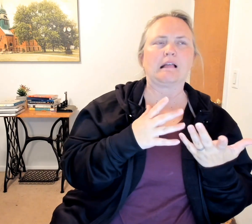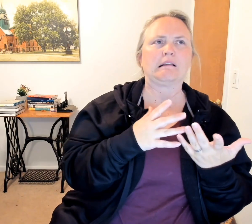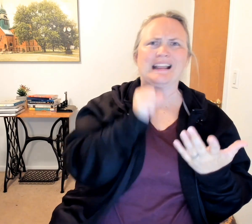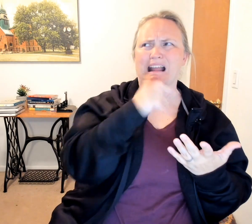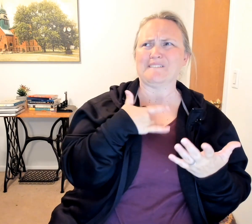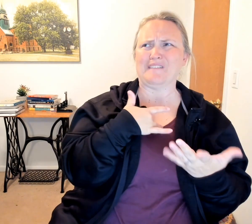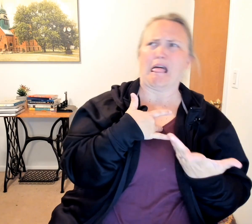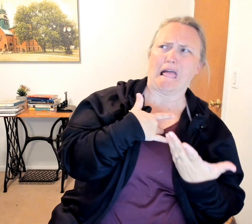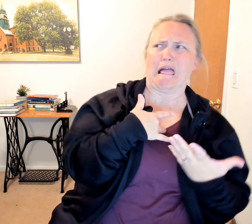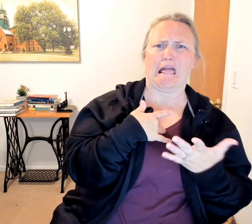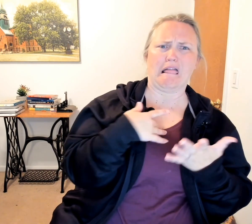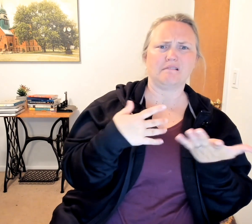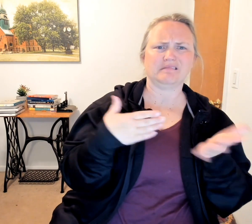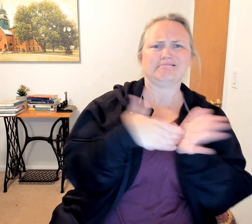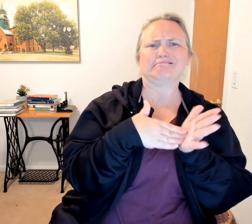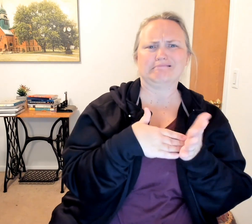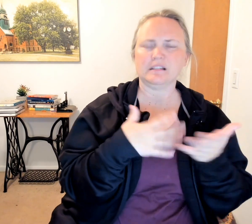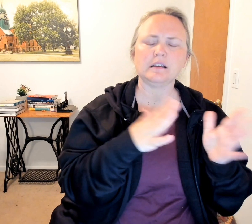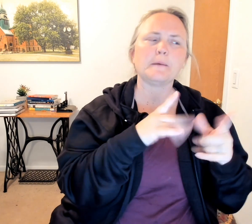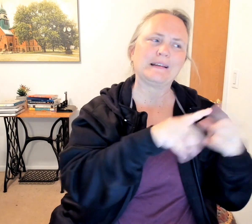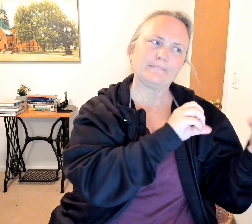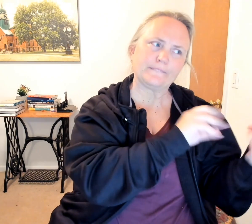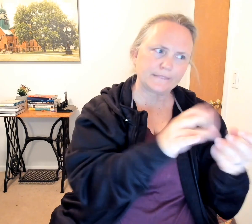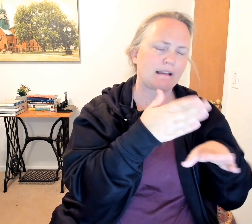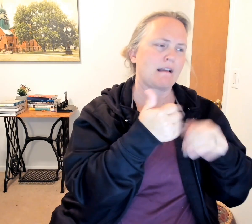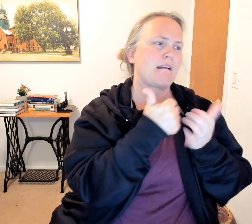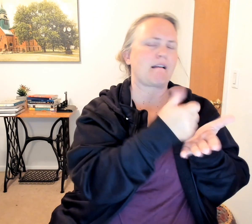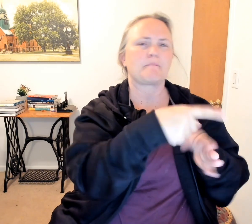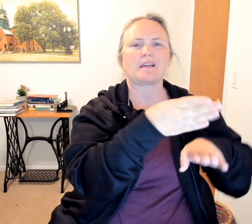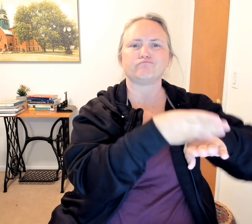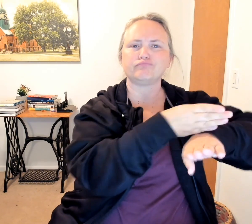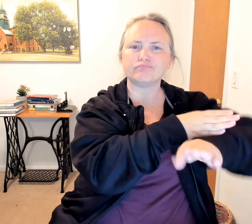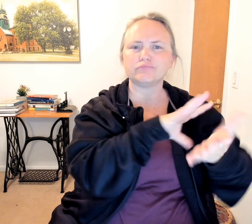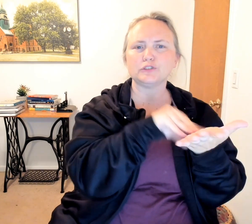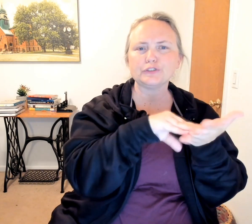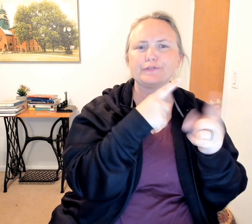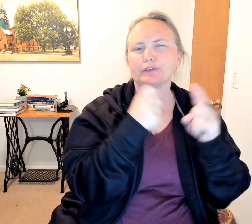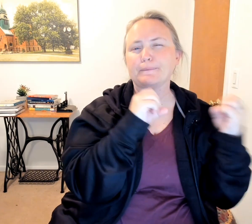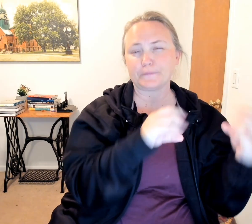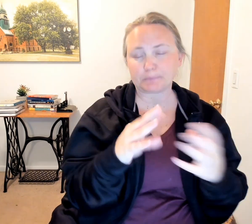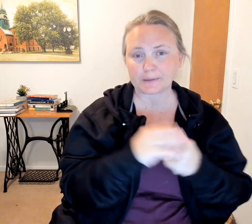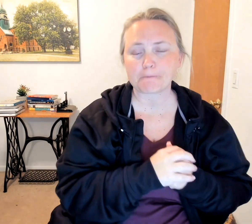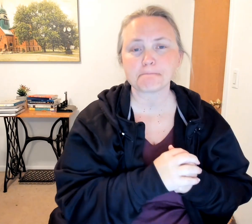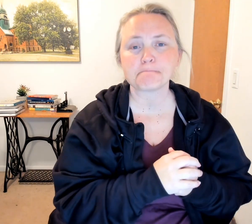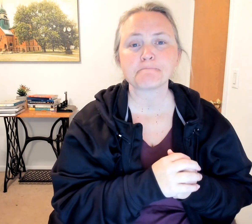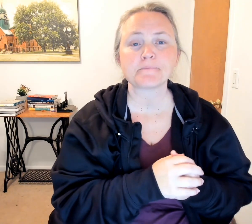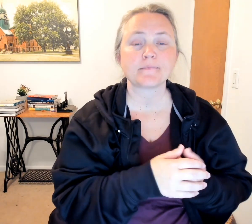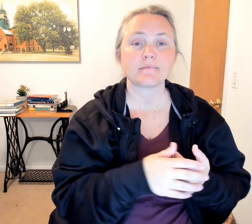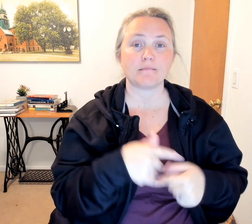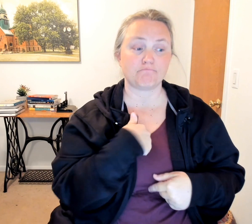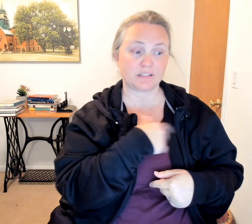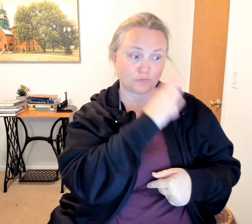take it as personal when they receive feedback that might be less than what they were hoping for. But with